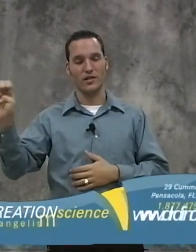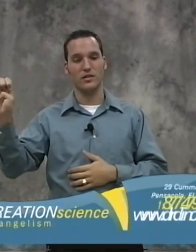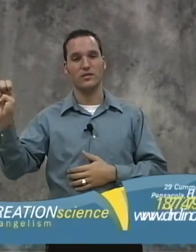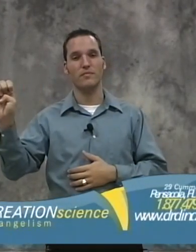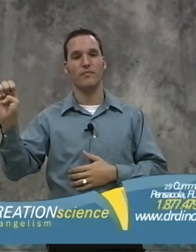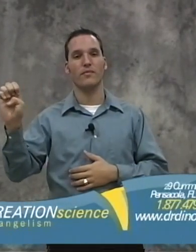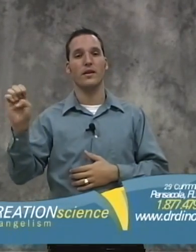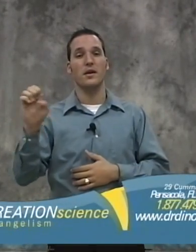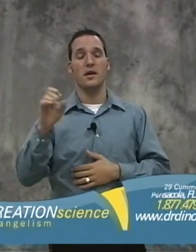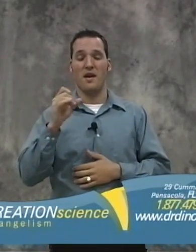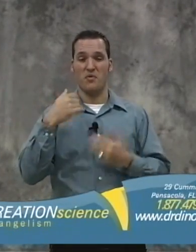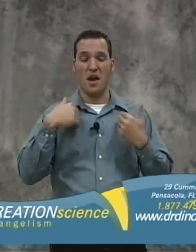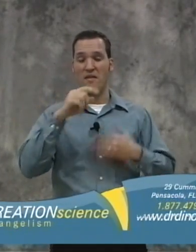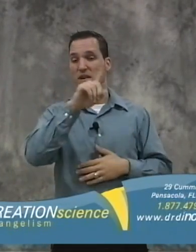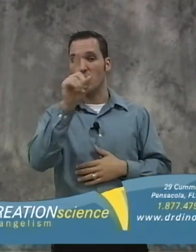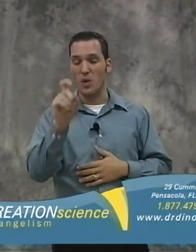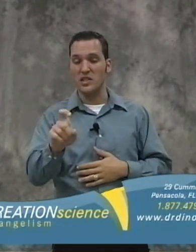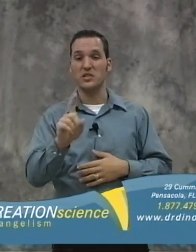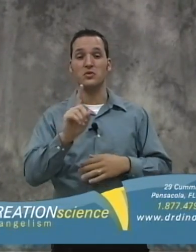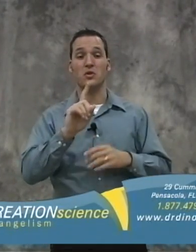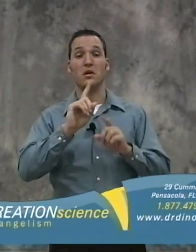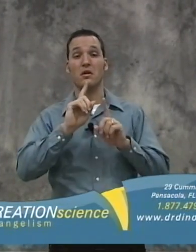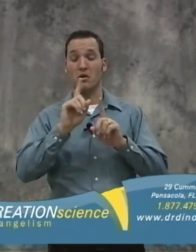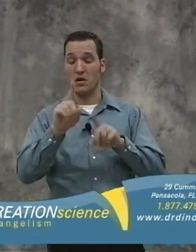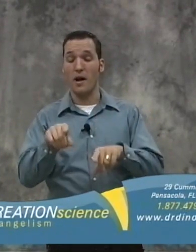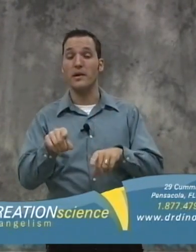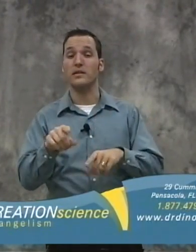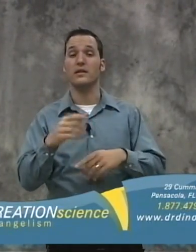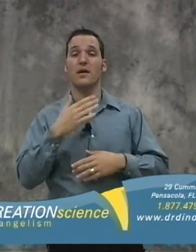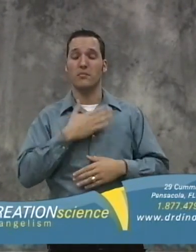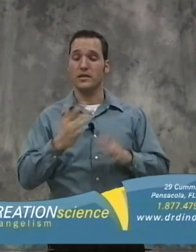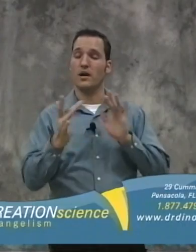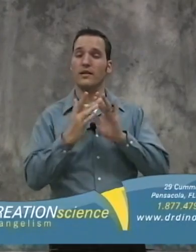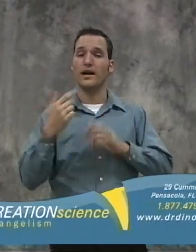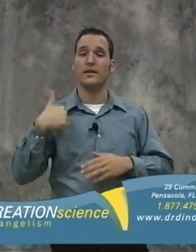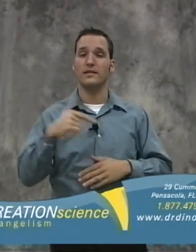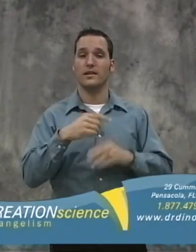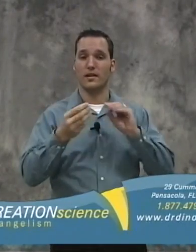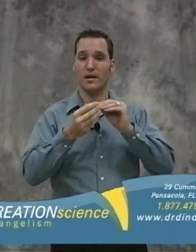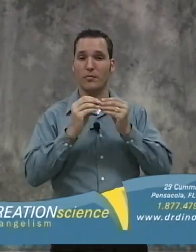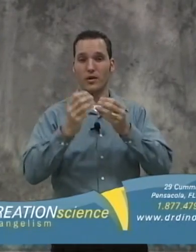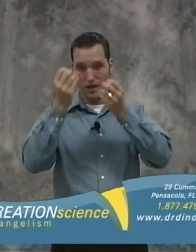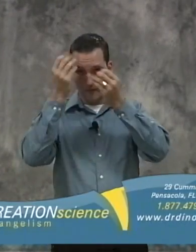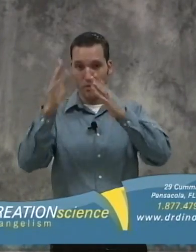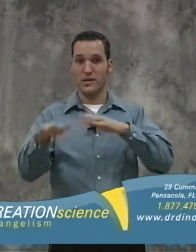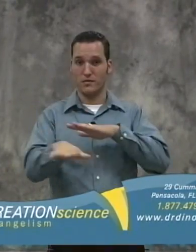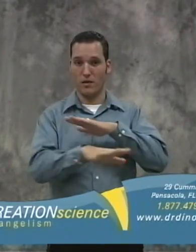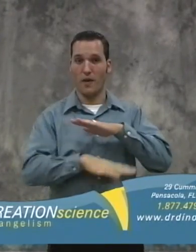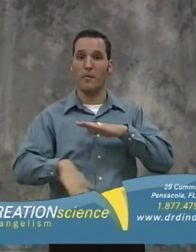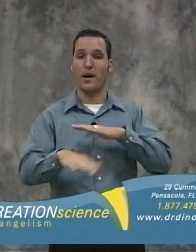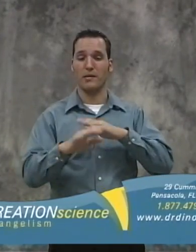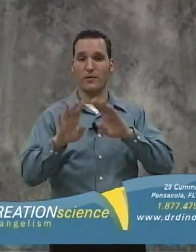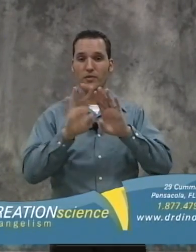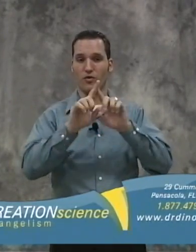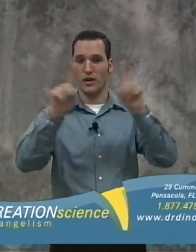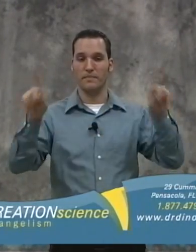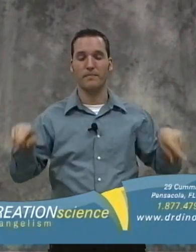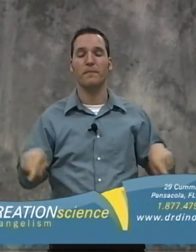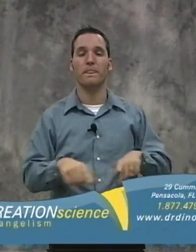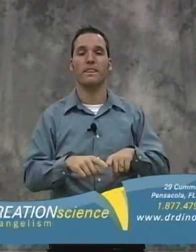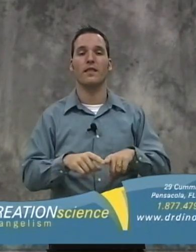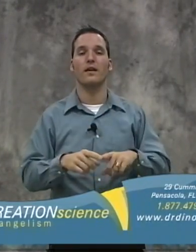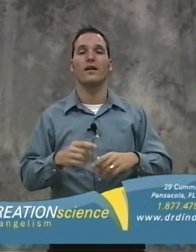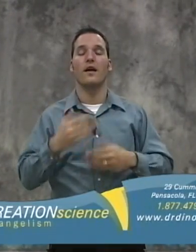Science Evangelism. If you have any questions or comments, please contact us at the number and the information on the bottom of the